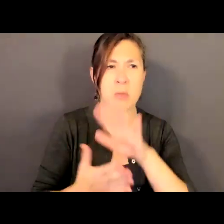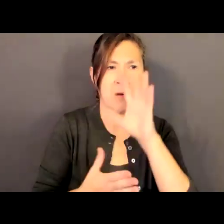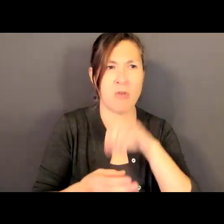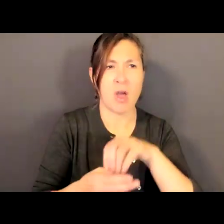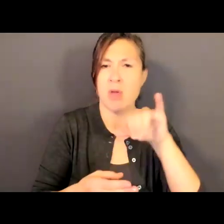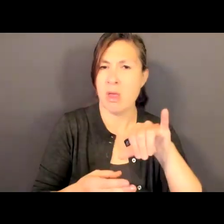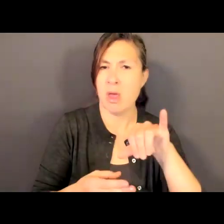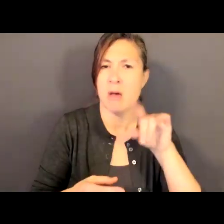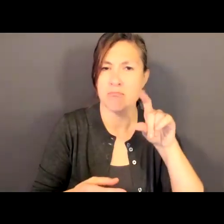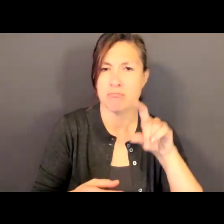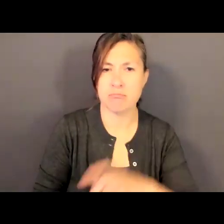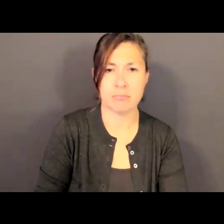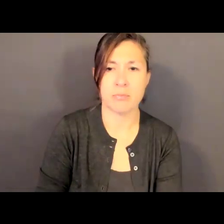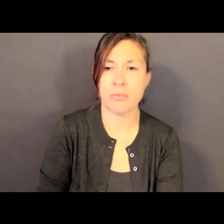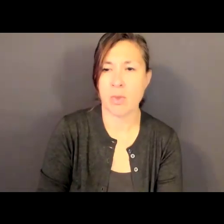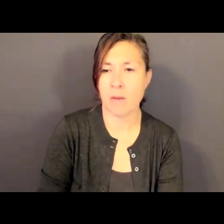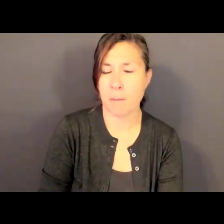pathway?